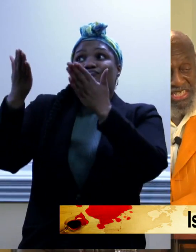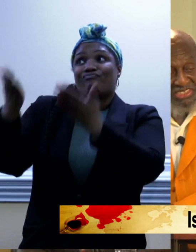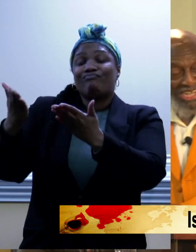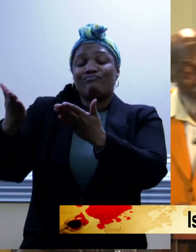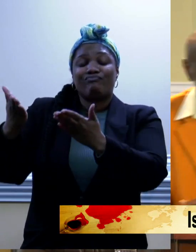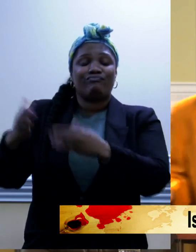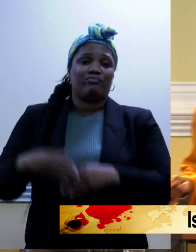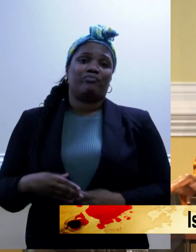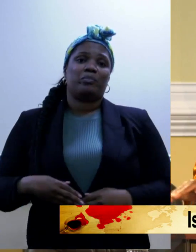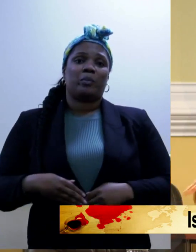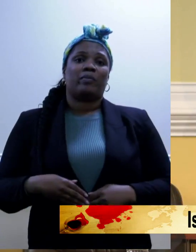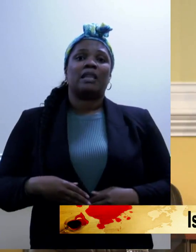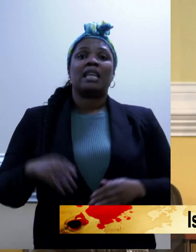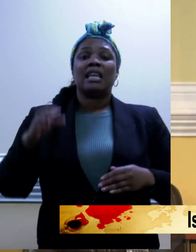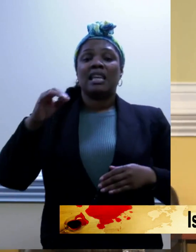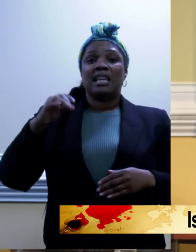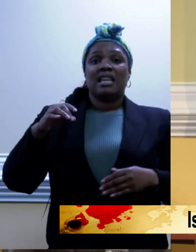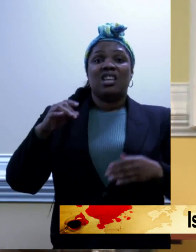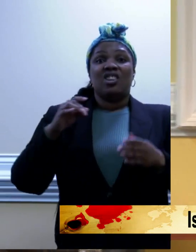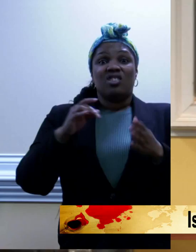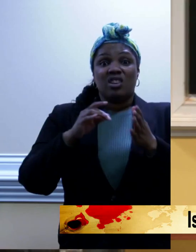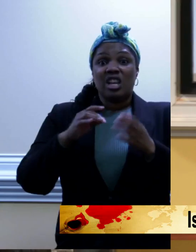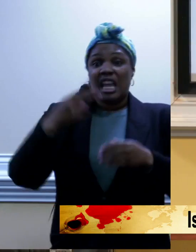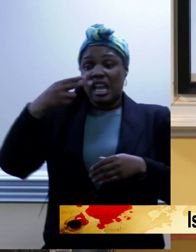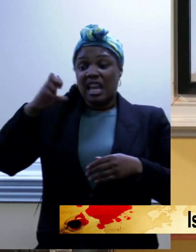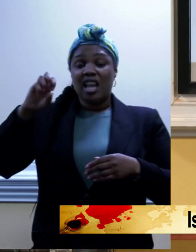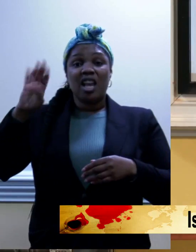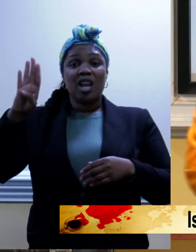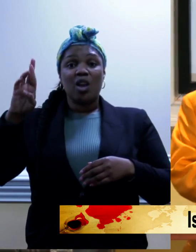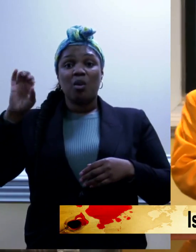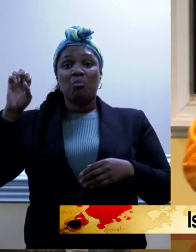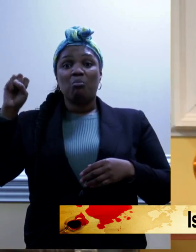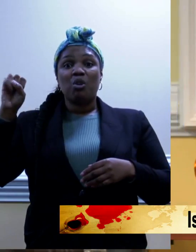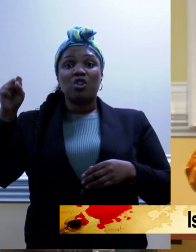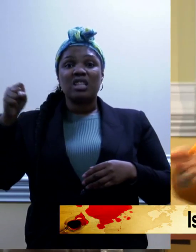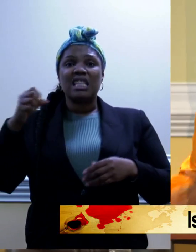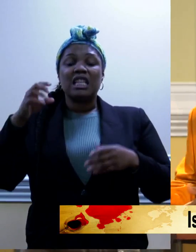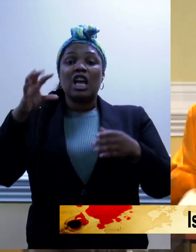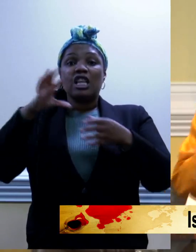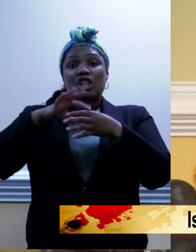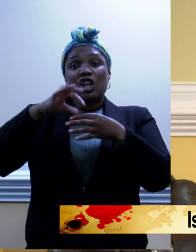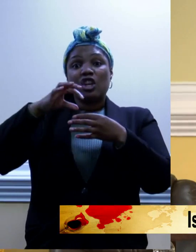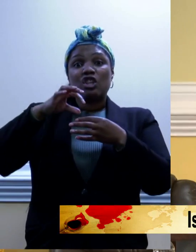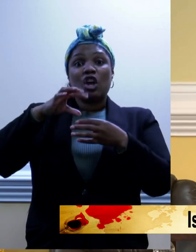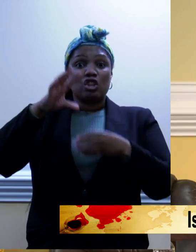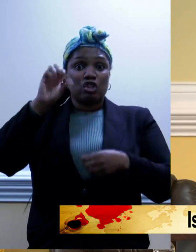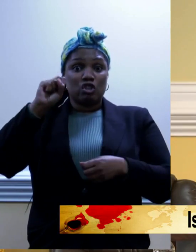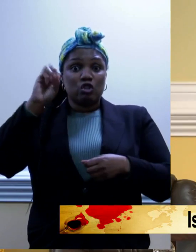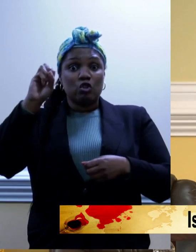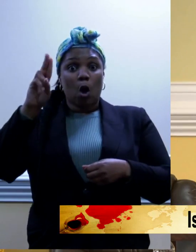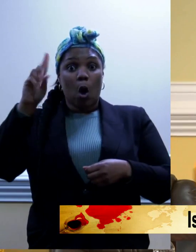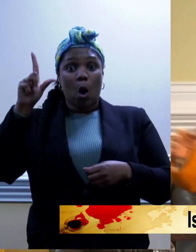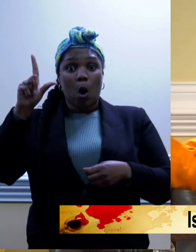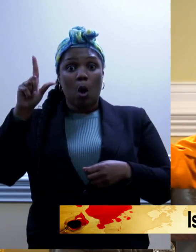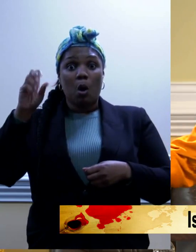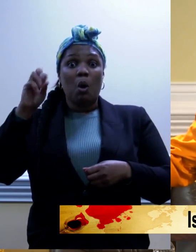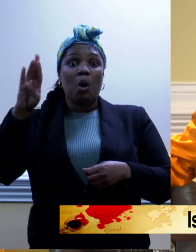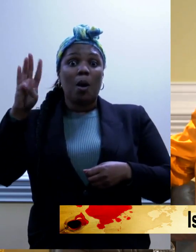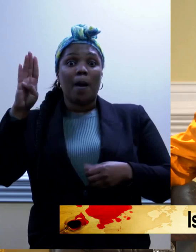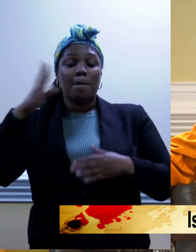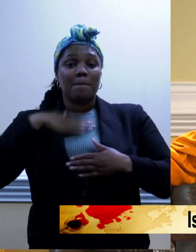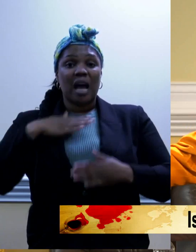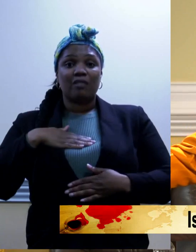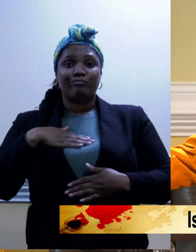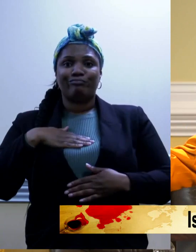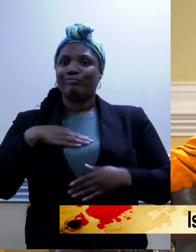Hebrews the 10th chapter said he made his body an offering for sin. Yes. So which one is it? Did he offer the soul or the body? Body